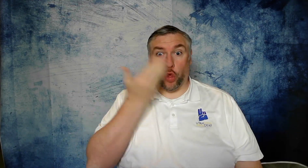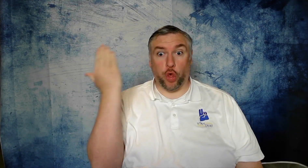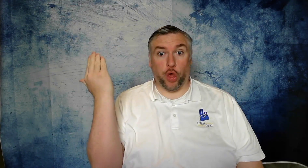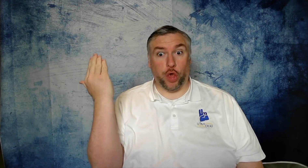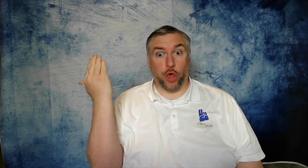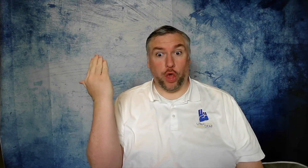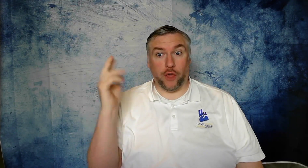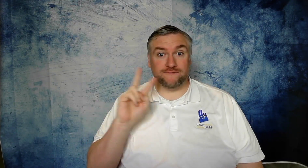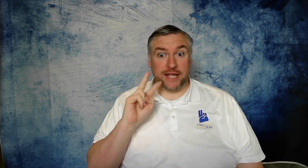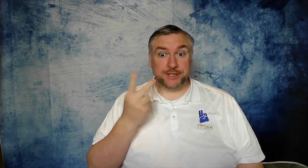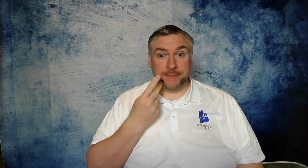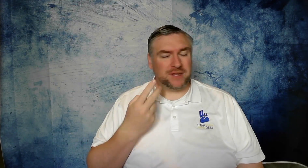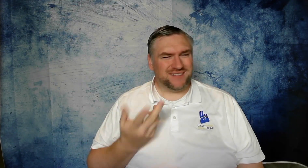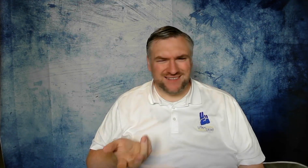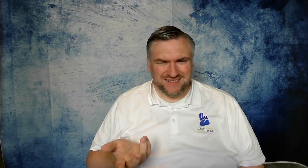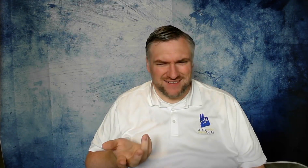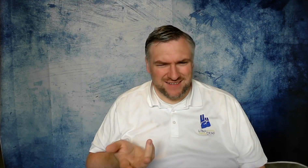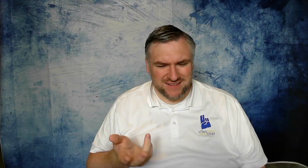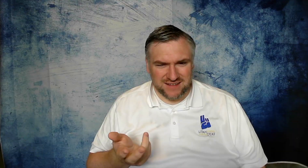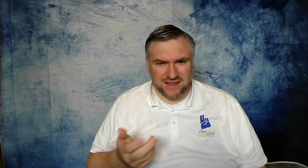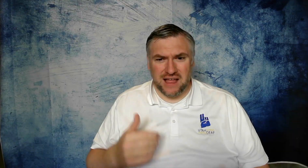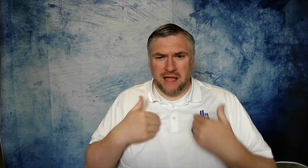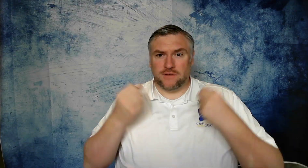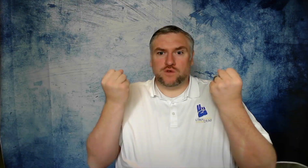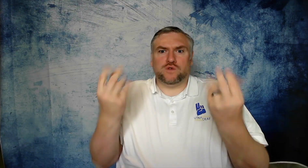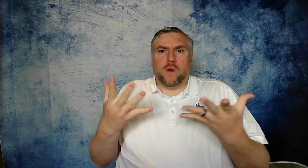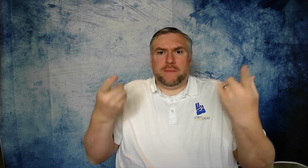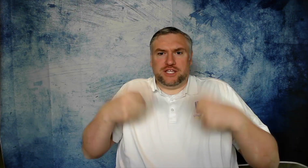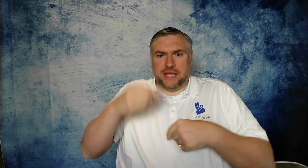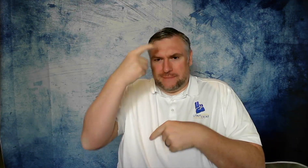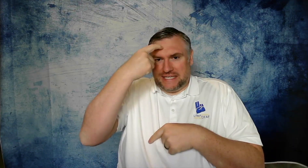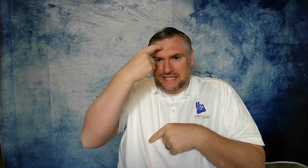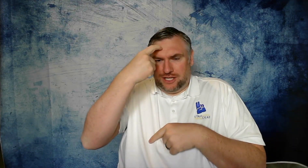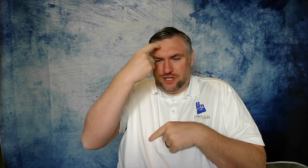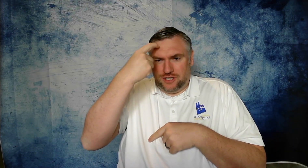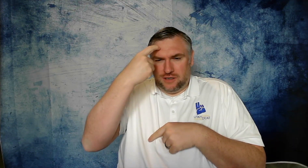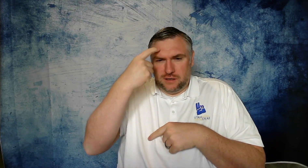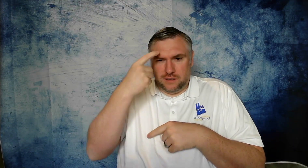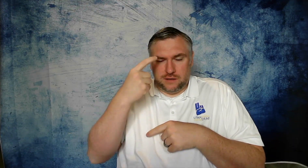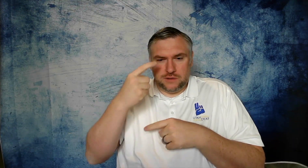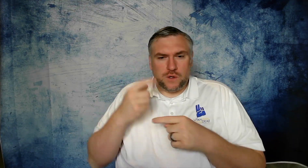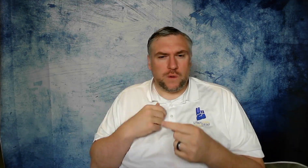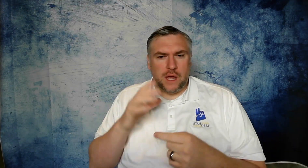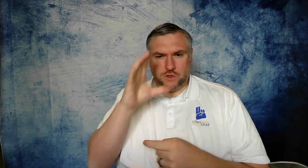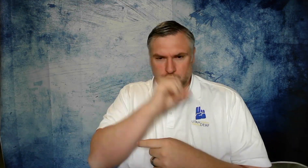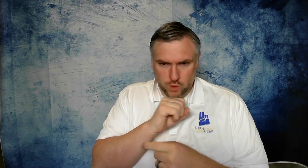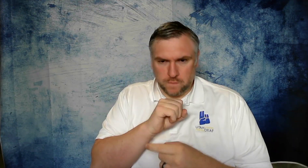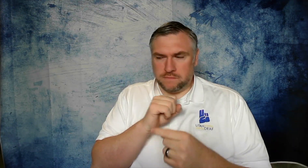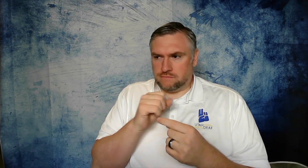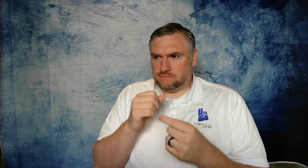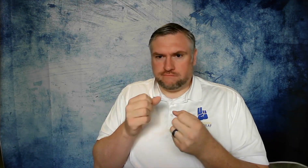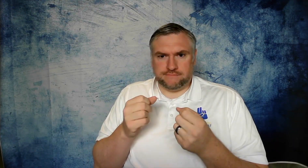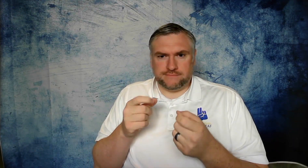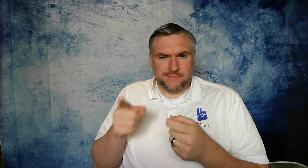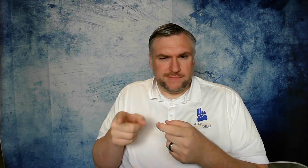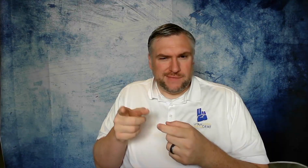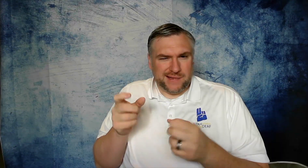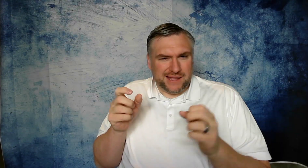It doesn't mean that their mind is a blank state, they're vegetative. No, there is so much happening in their mind. And we need